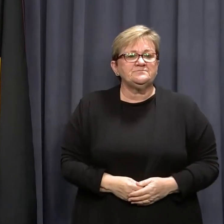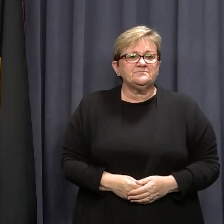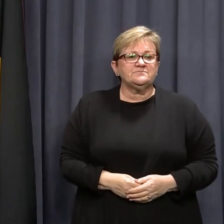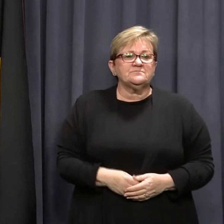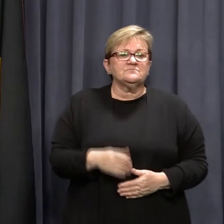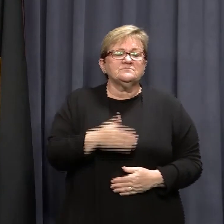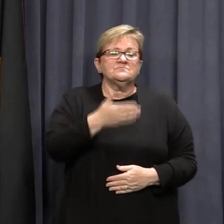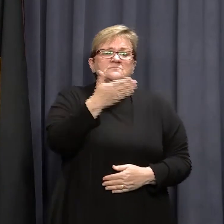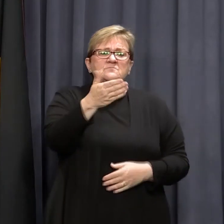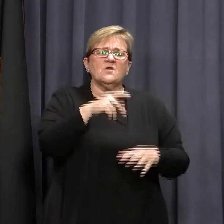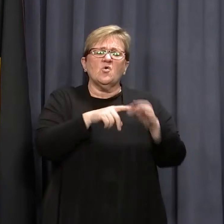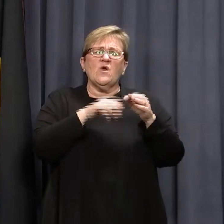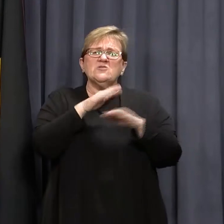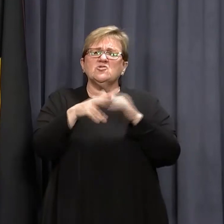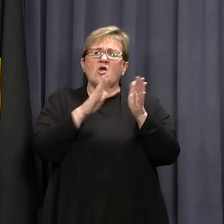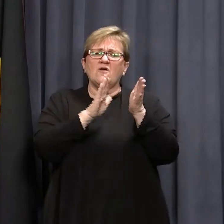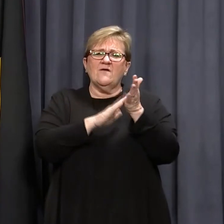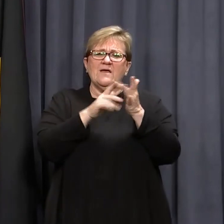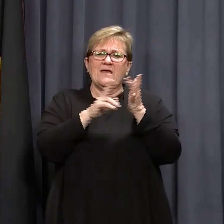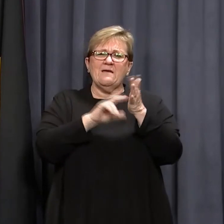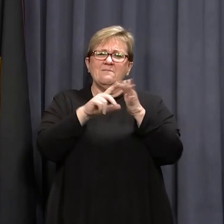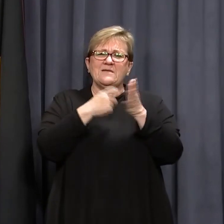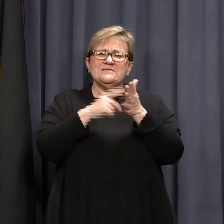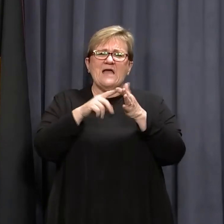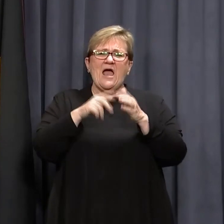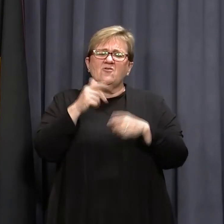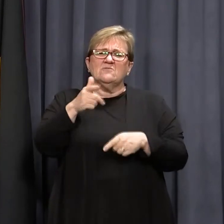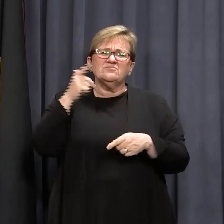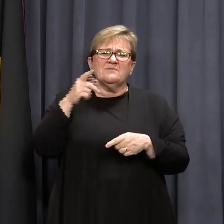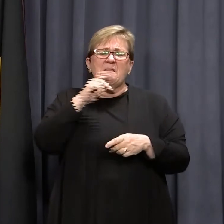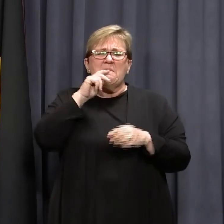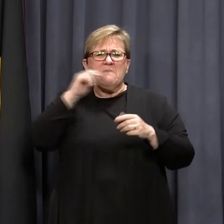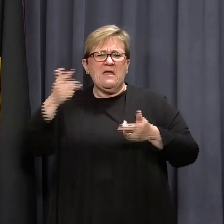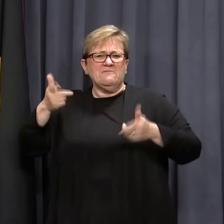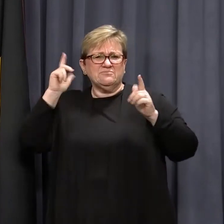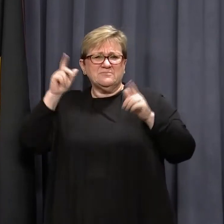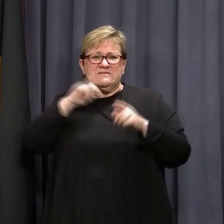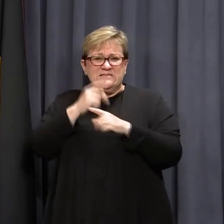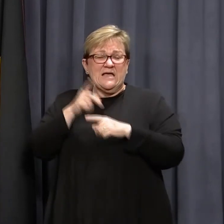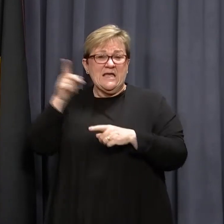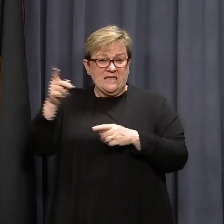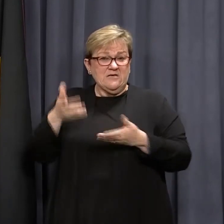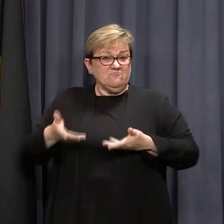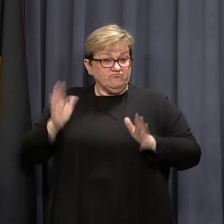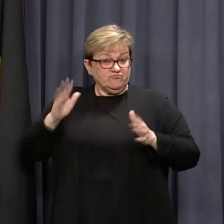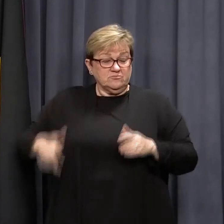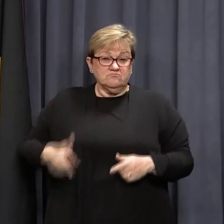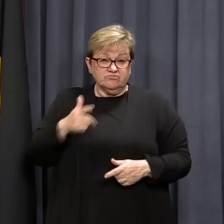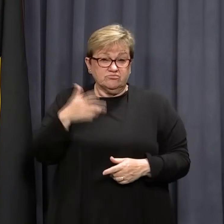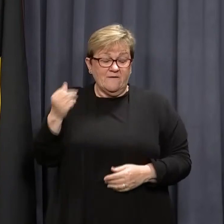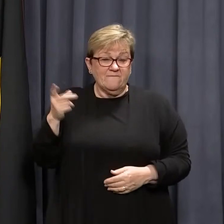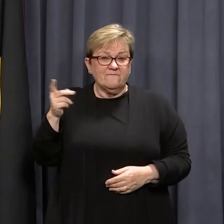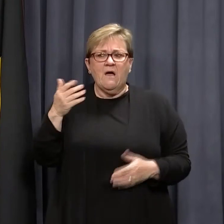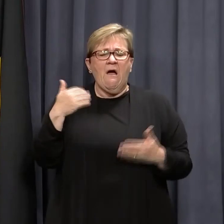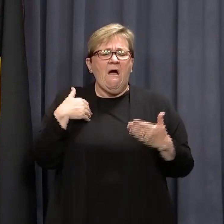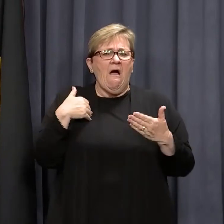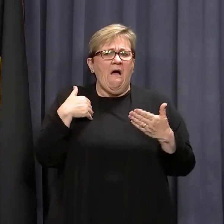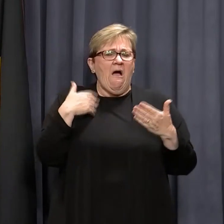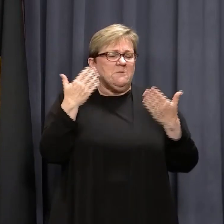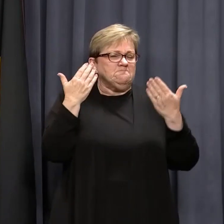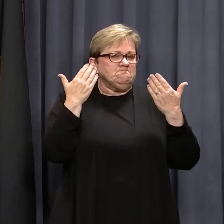Mindari shootout? The senior commentator who's in custody, will police allege he pulled a trigger? I haven't got a